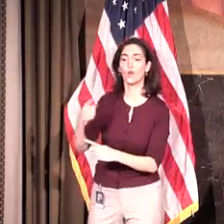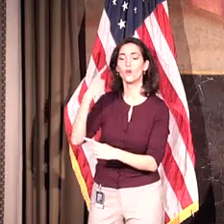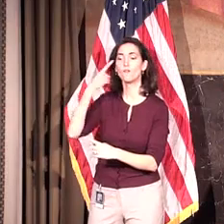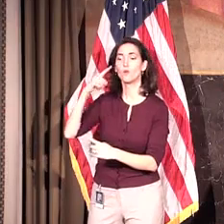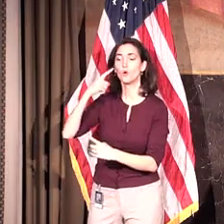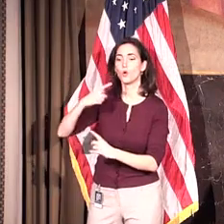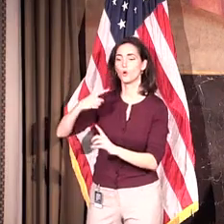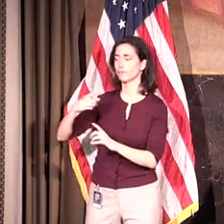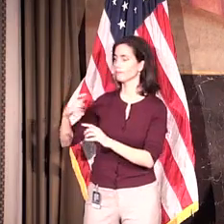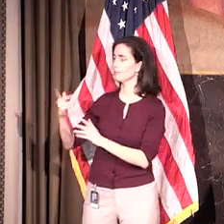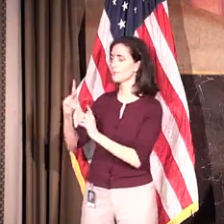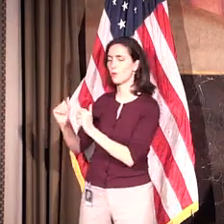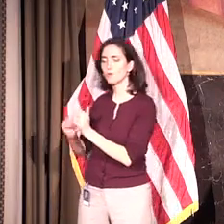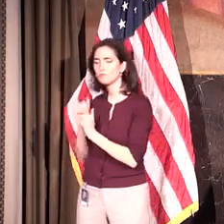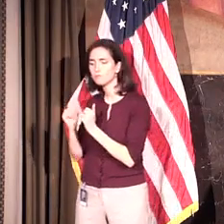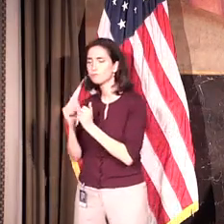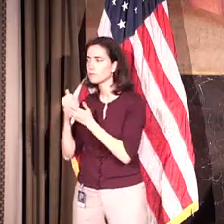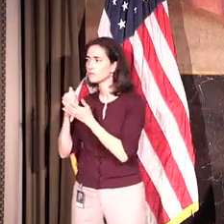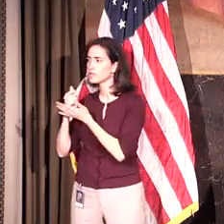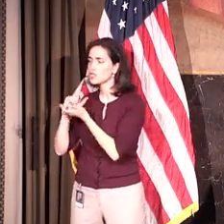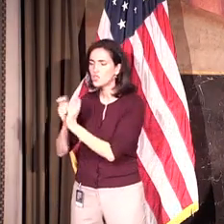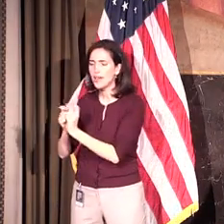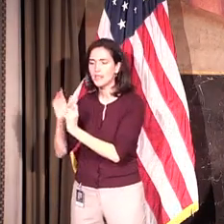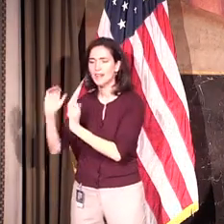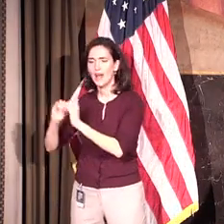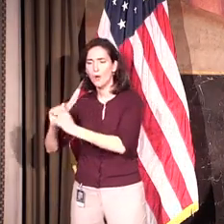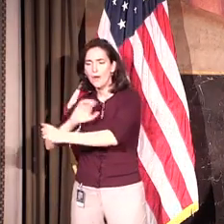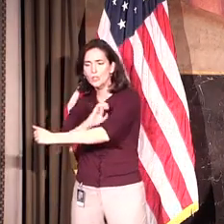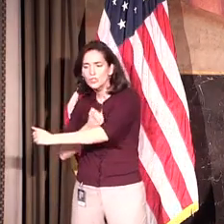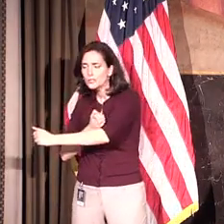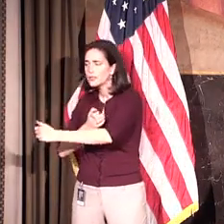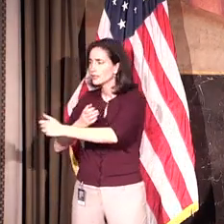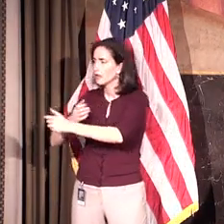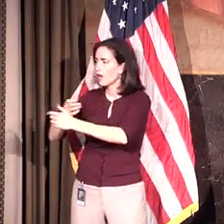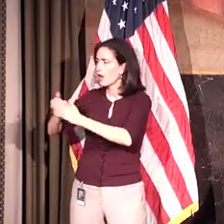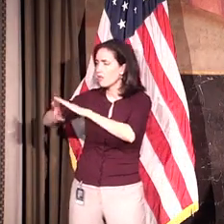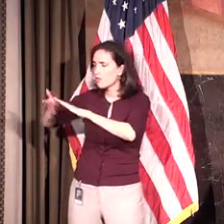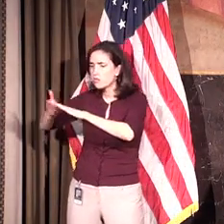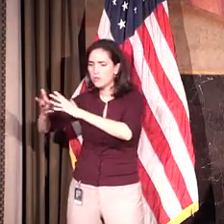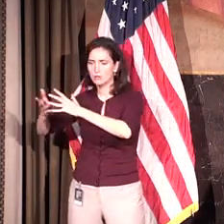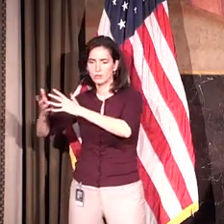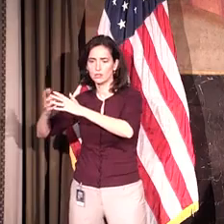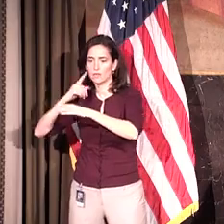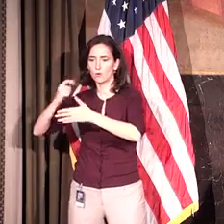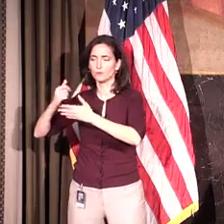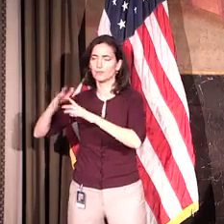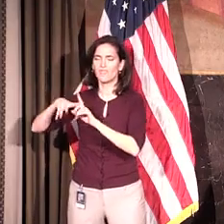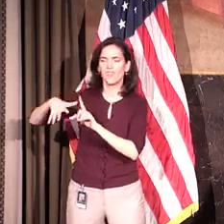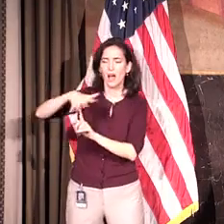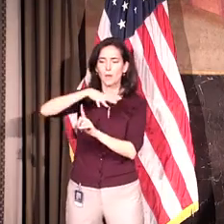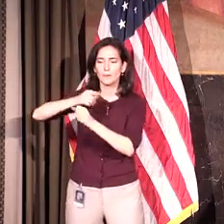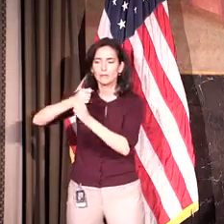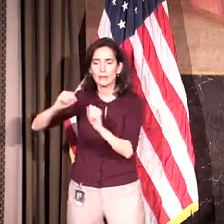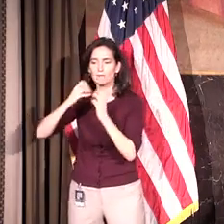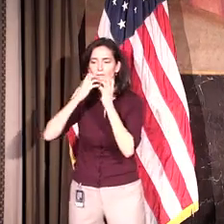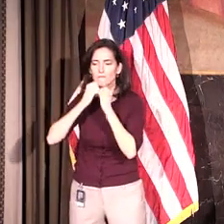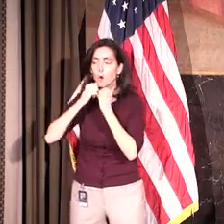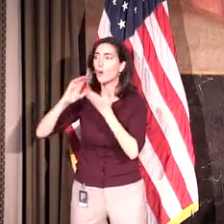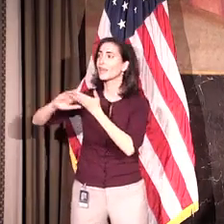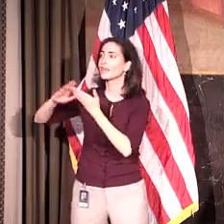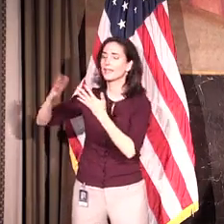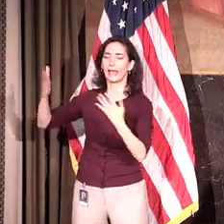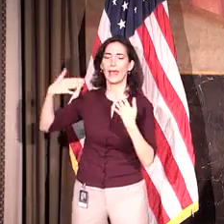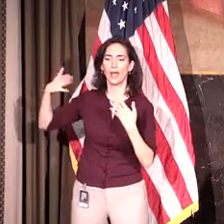climate change initiatives and renewable energy, things to clean up the environment, especially the air.